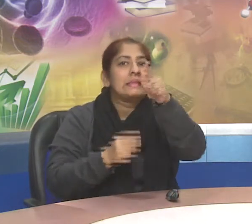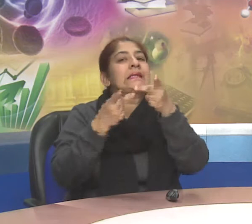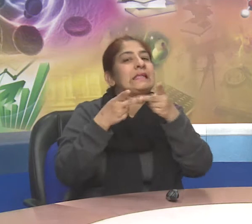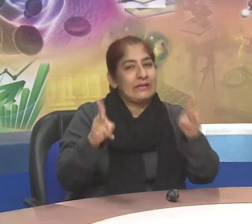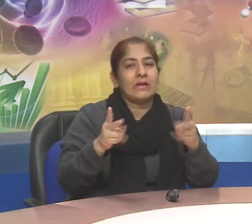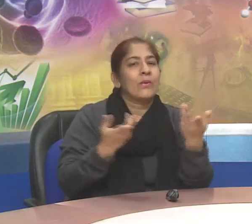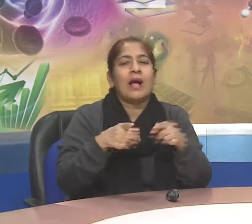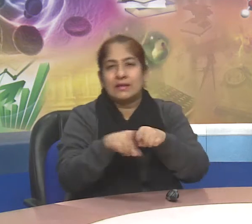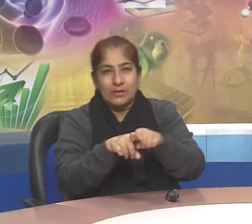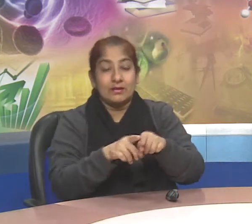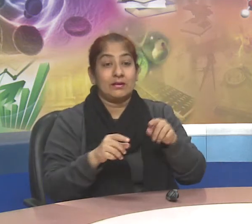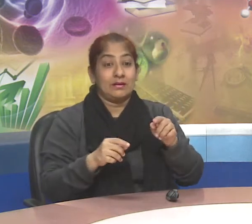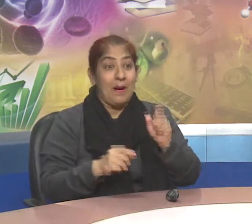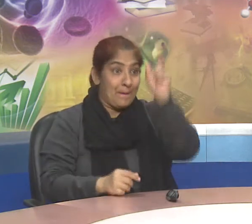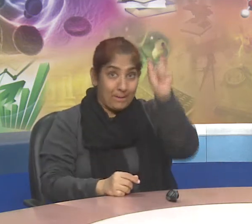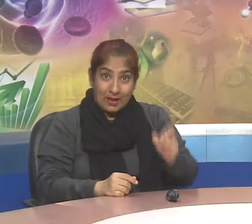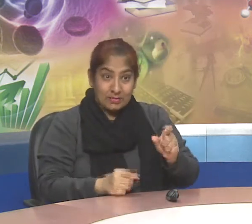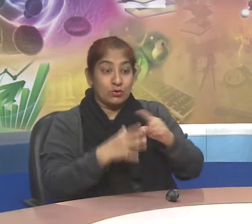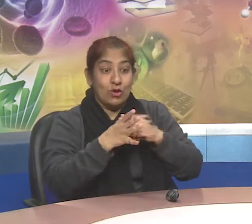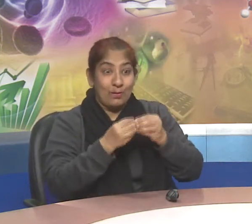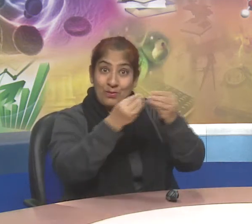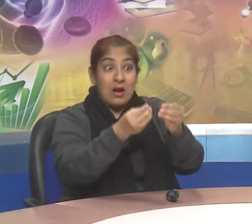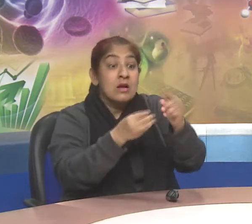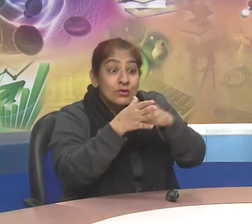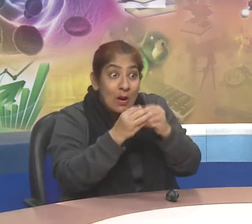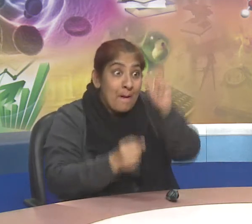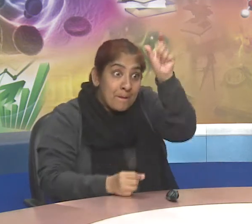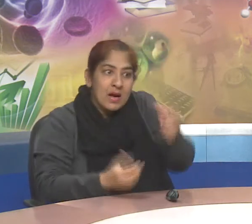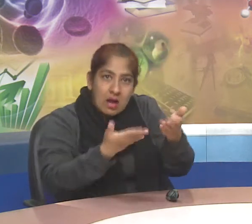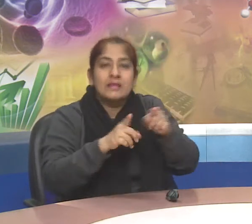Employ. The employment and employ are different words.